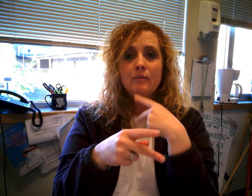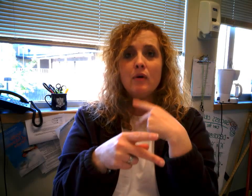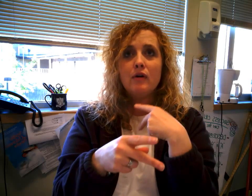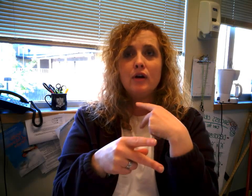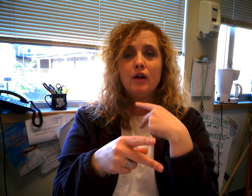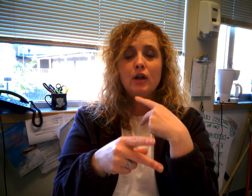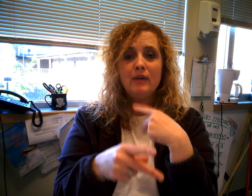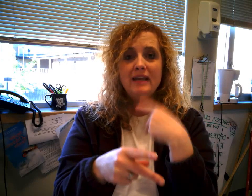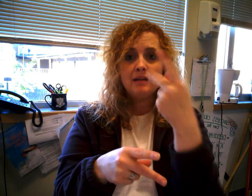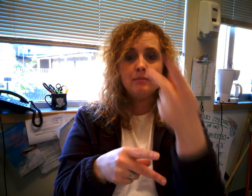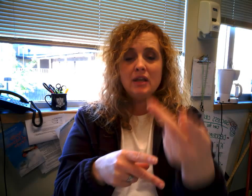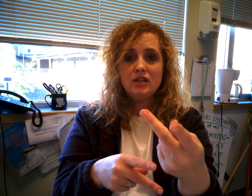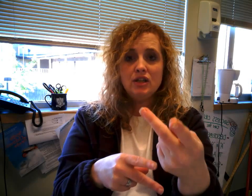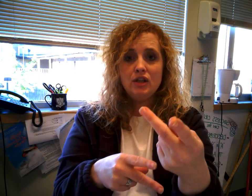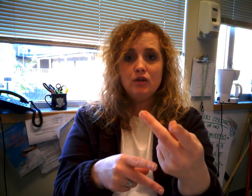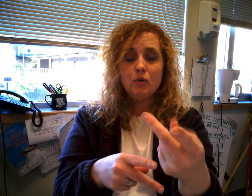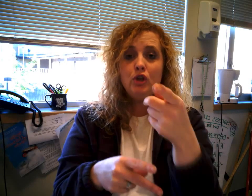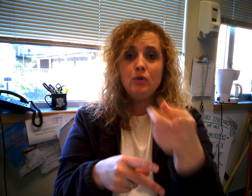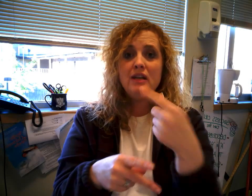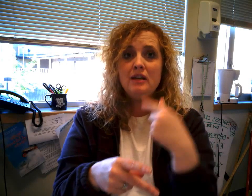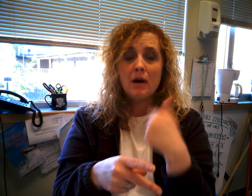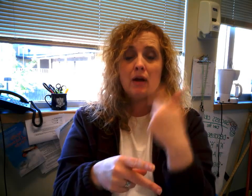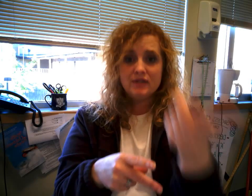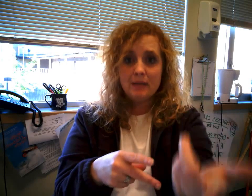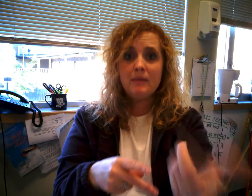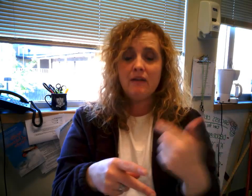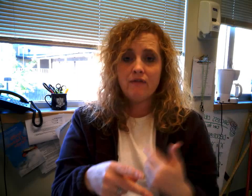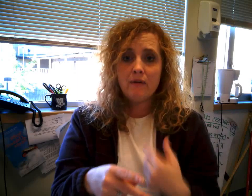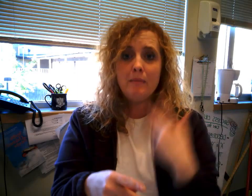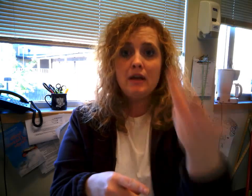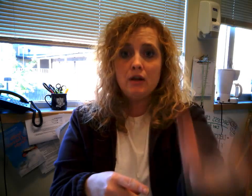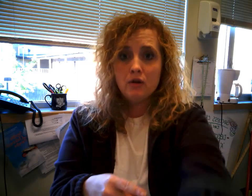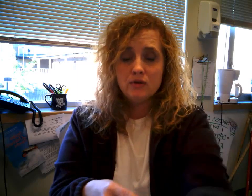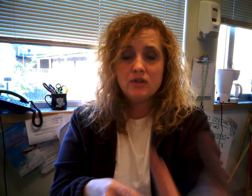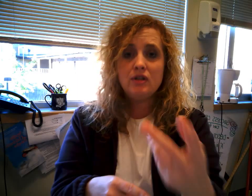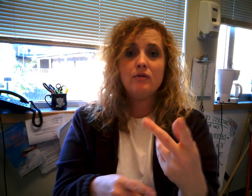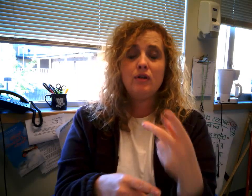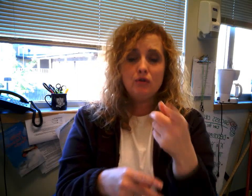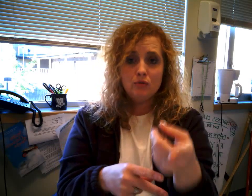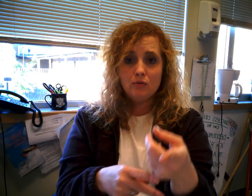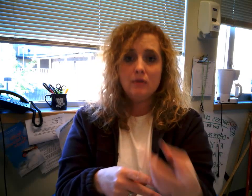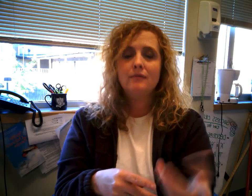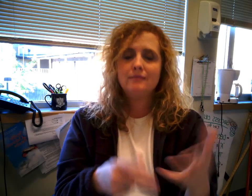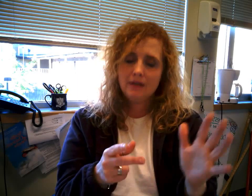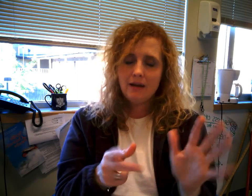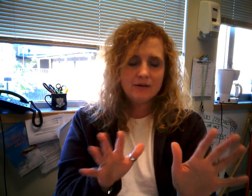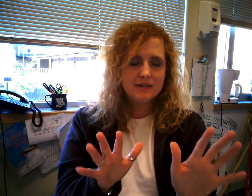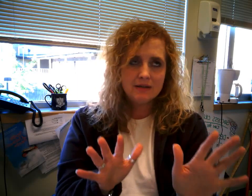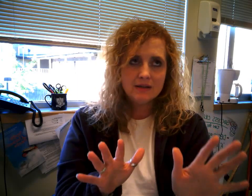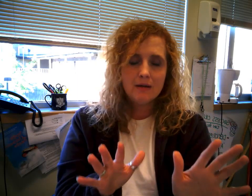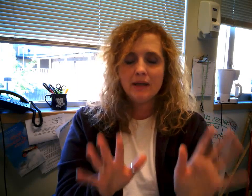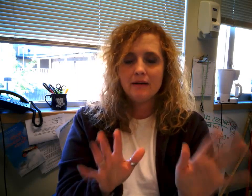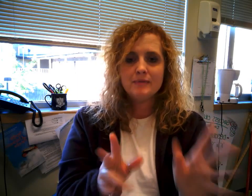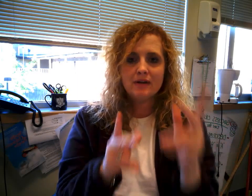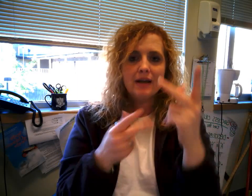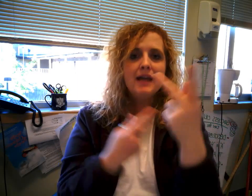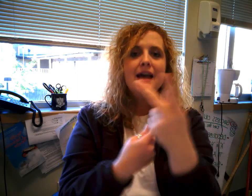doubt. The next one is problem with two bent V's, and you're just twisting it this way.